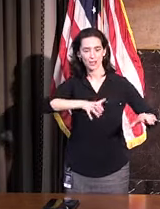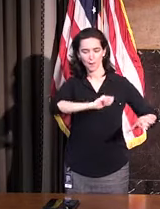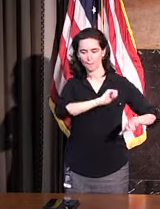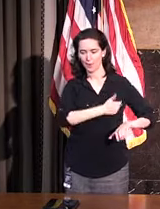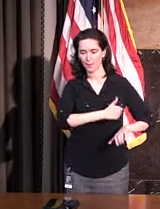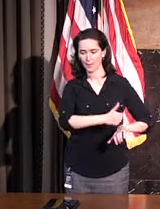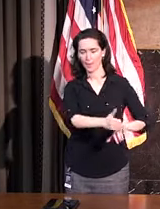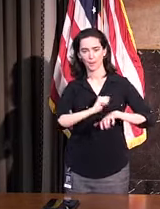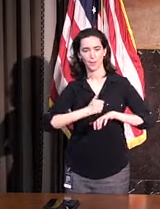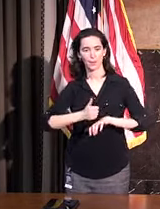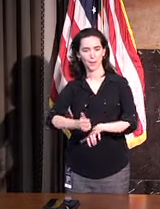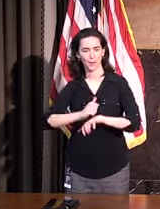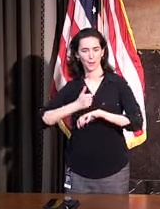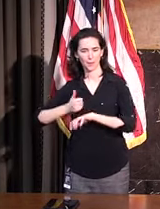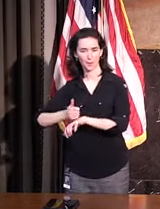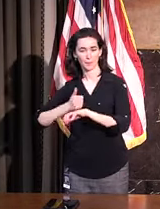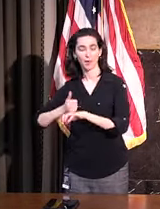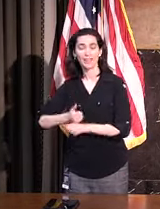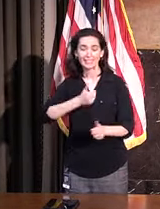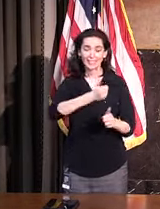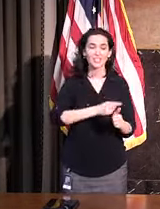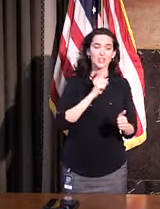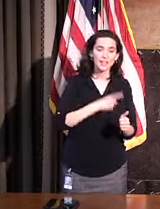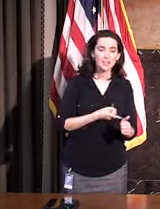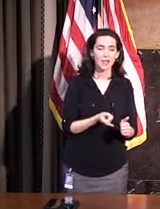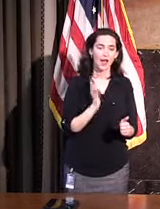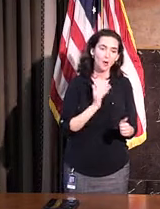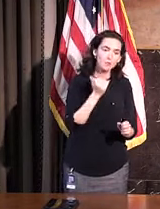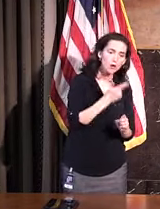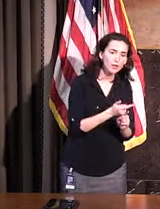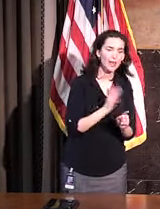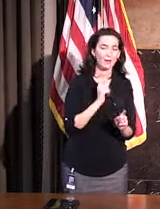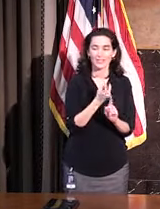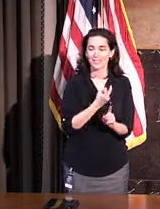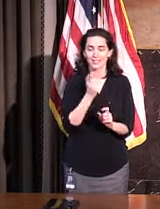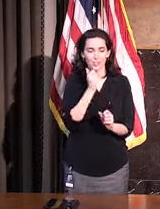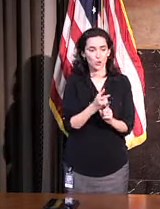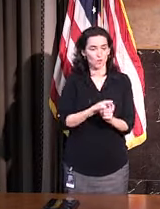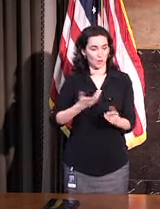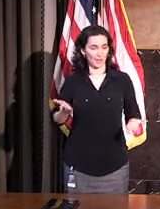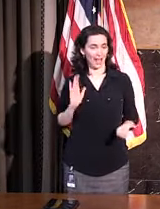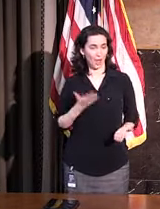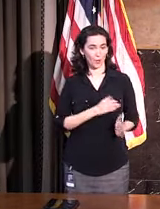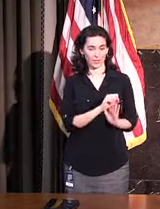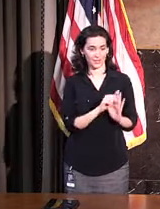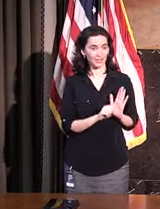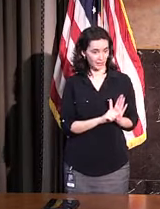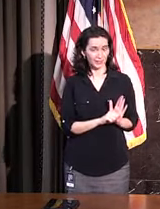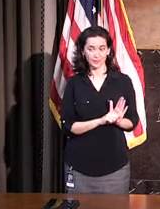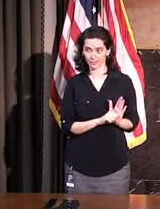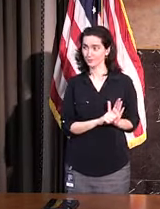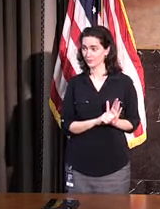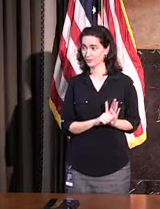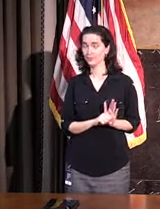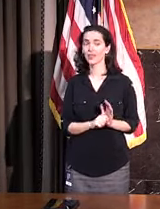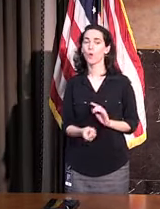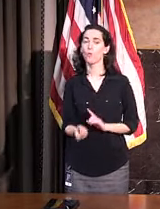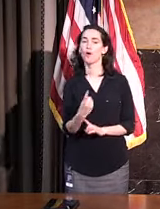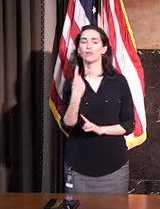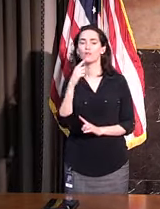Each of those is one of our brothers and sisters from here in our state, and includes one for April